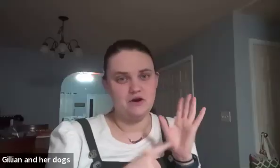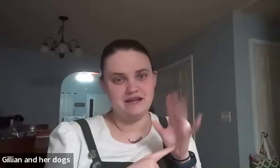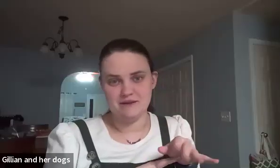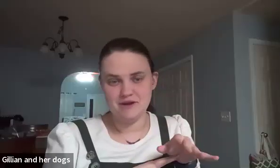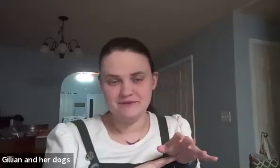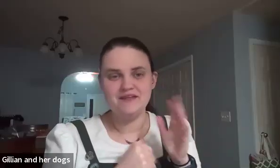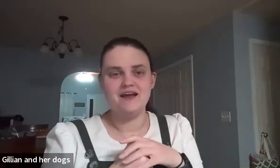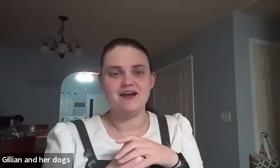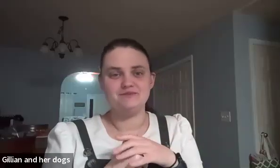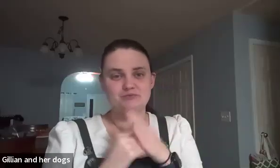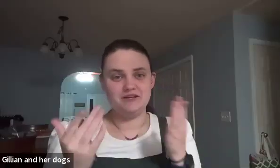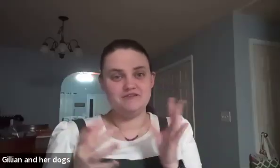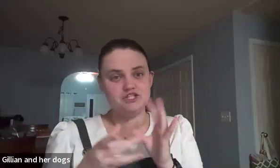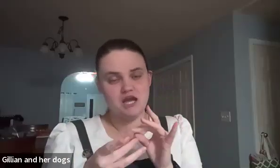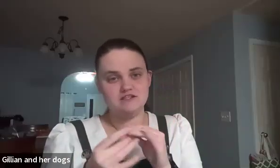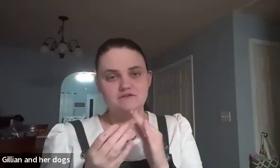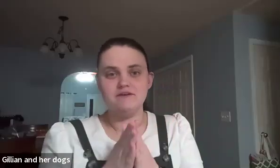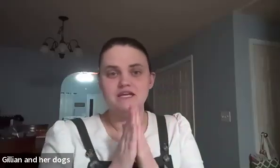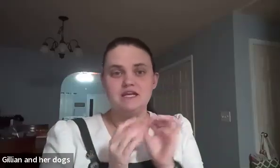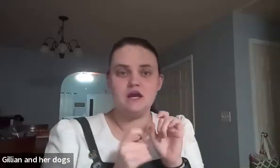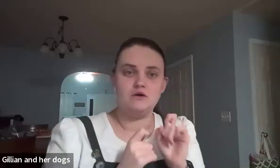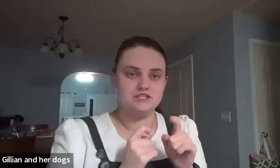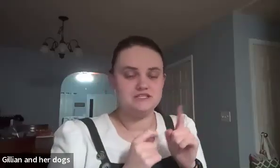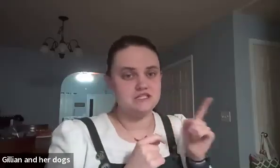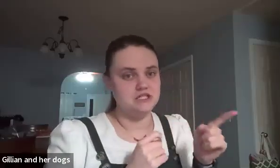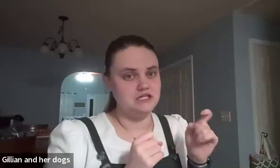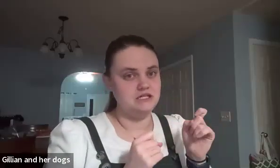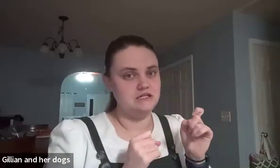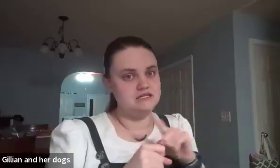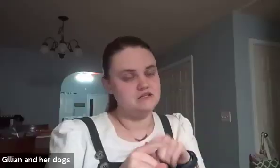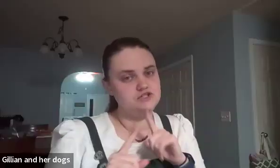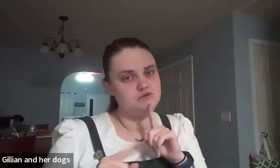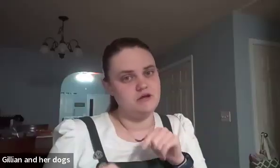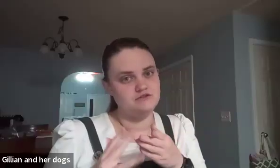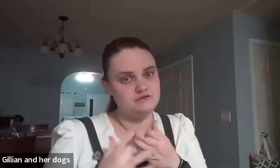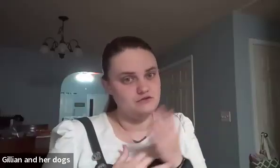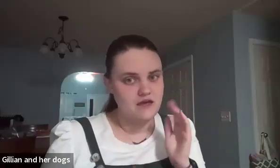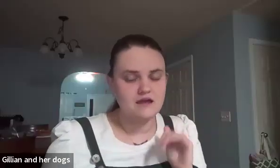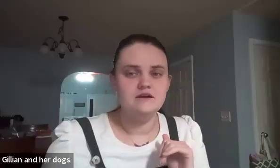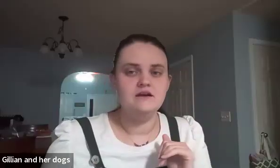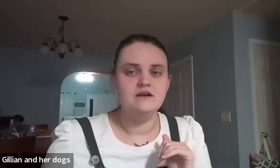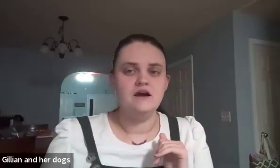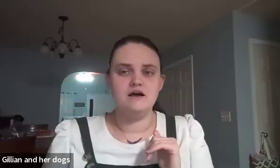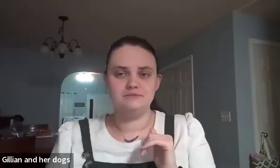on camera. She'll be here in the chat. So if you have any kind of questions that she needs to answer, she will answer it through that.